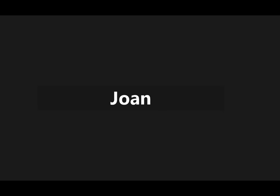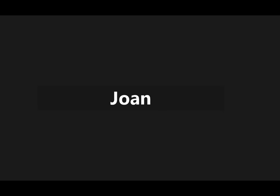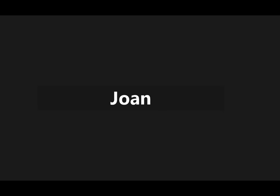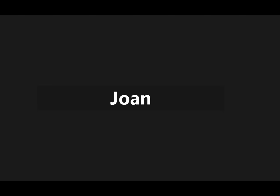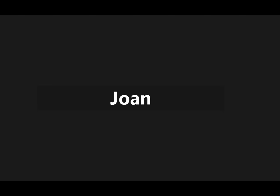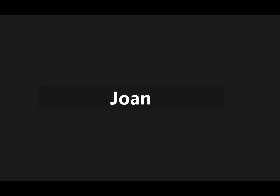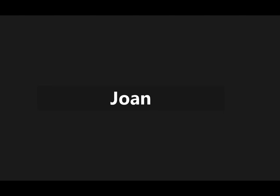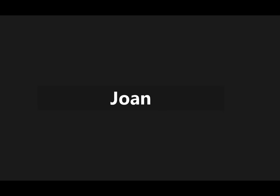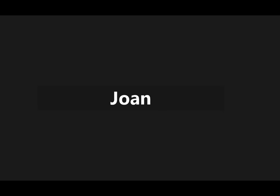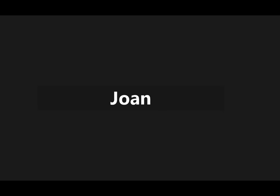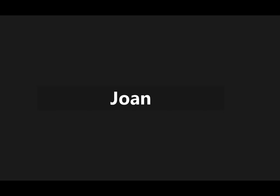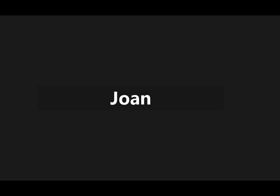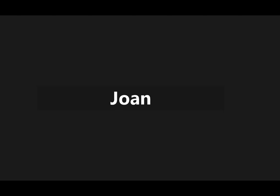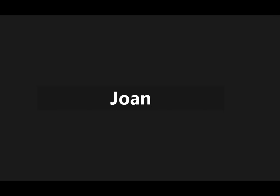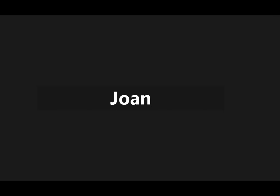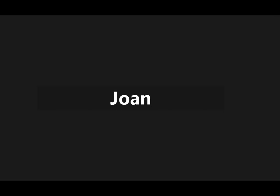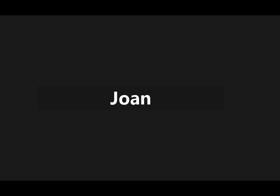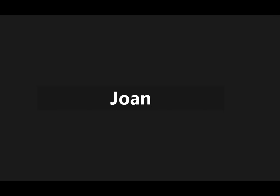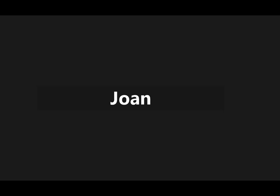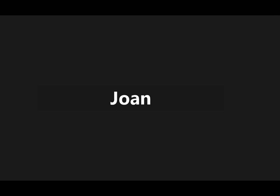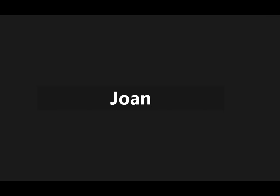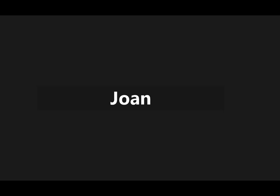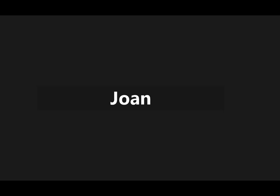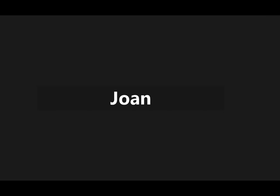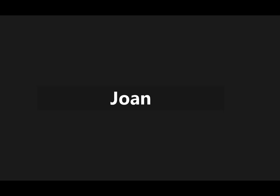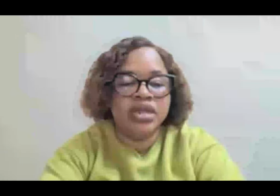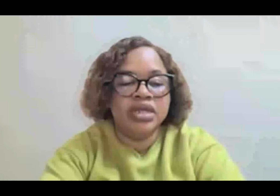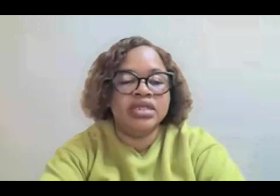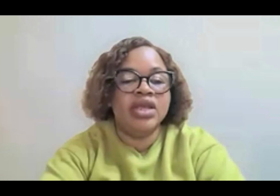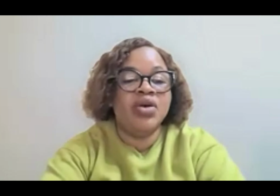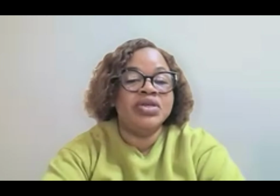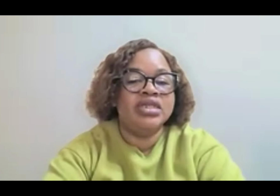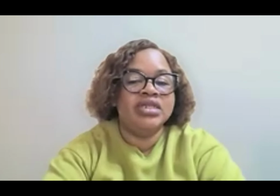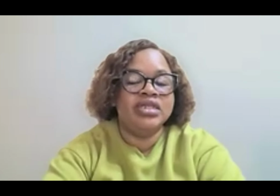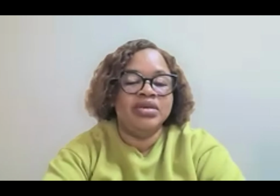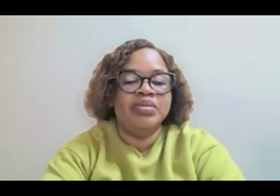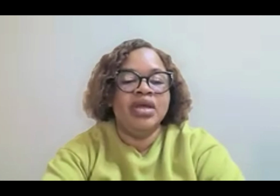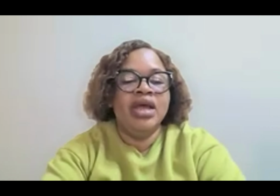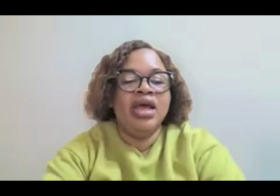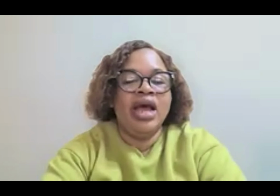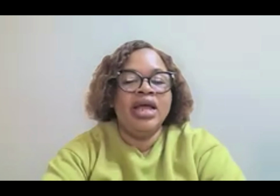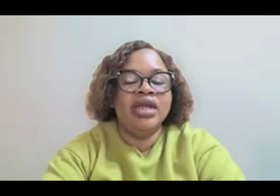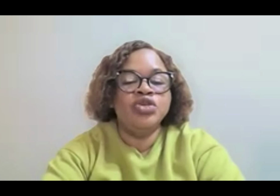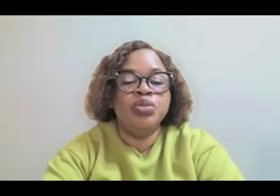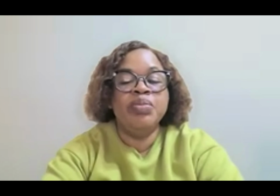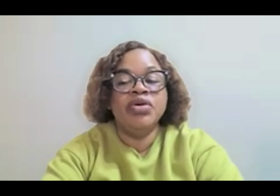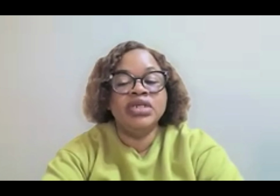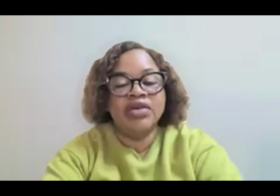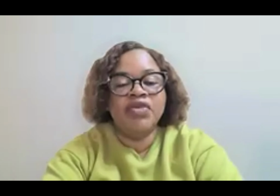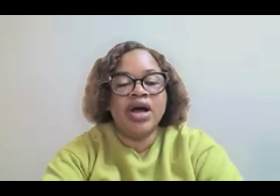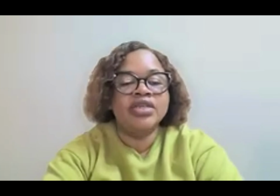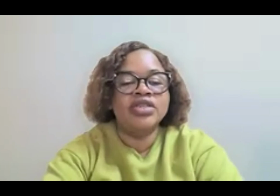challenges, and how they would like to collaborate with this ecosystem. And it will be important for us to